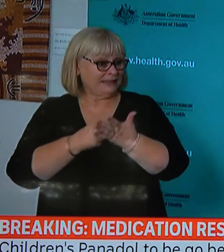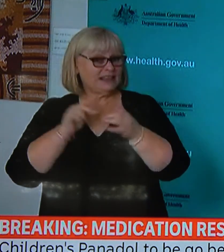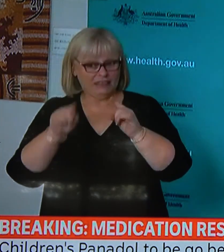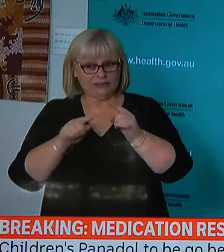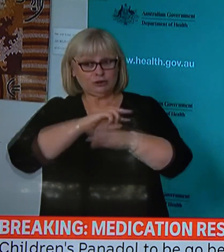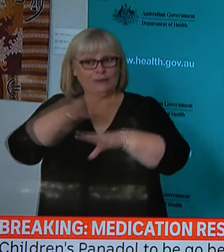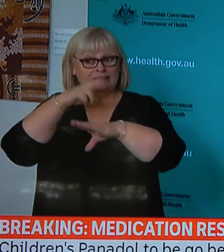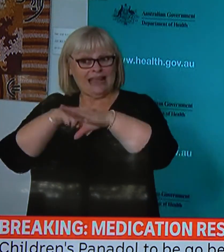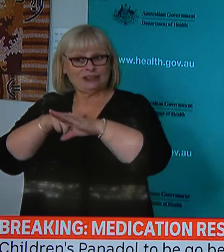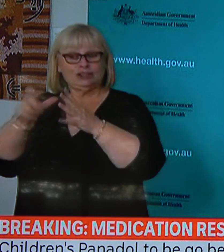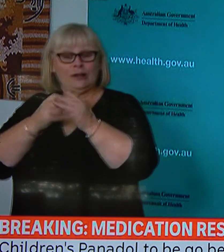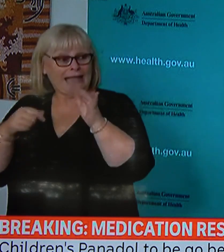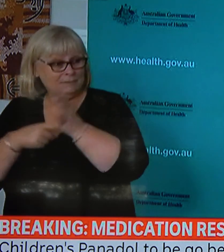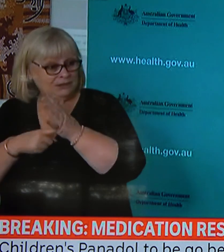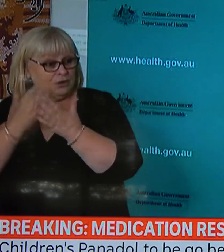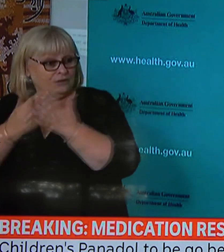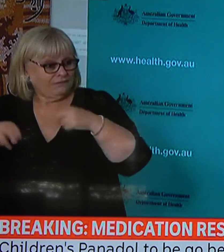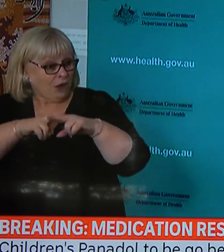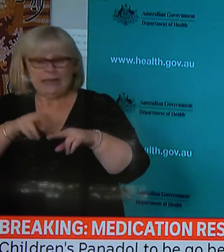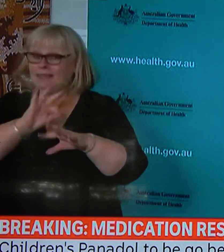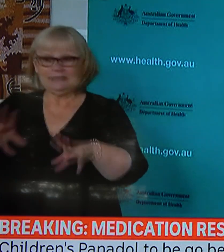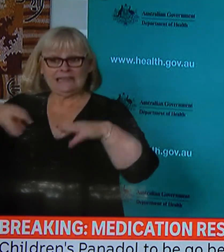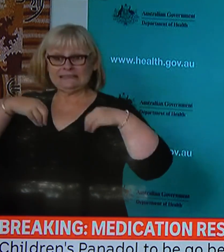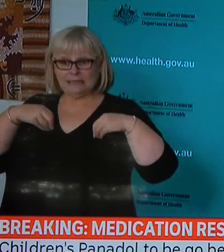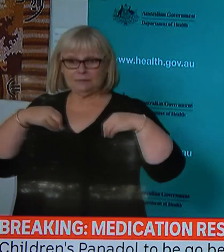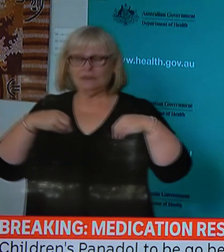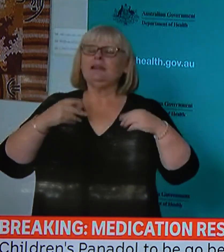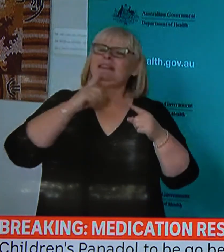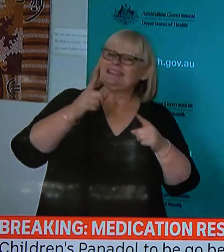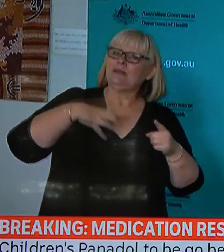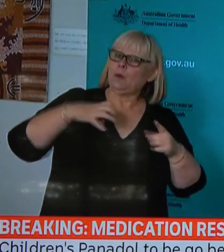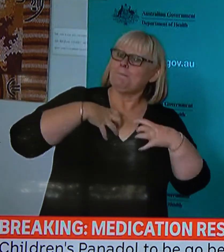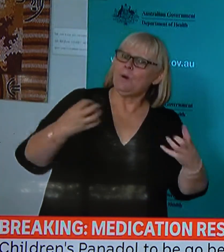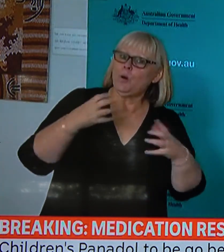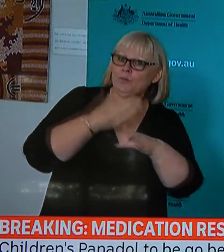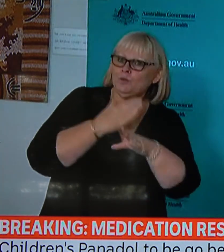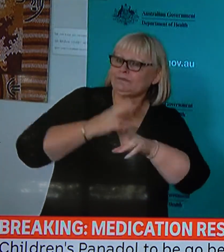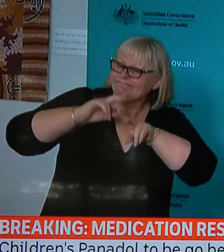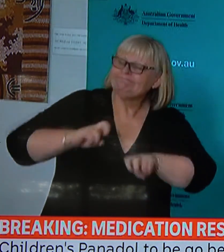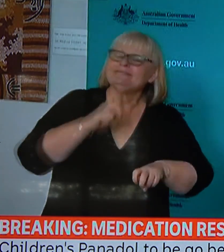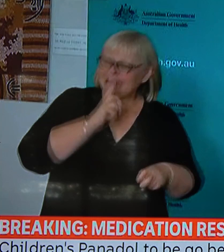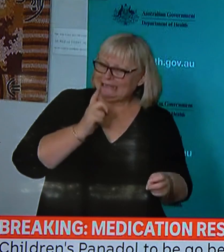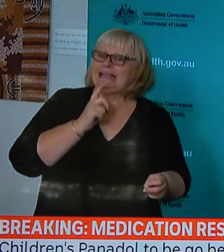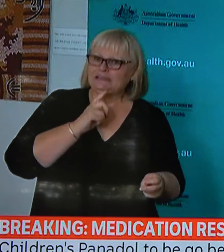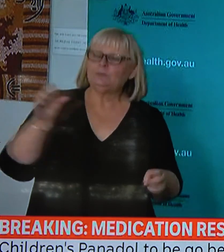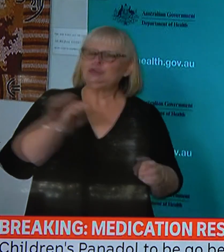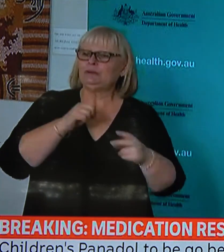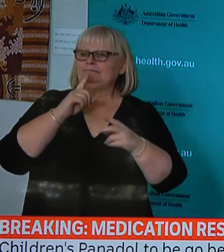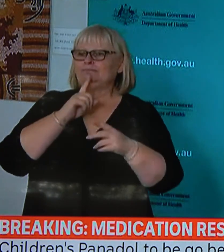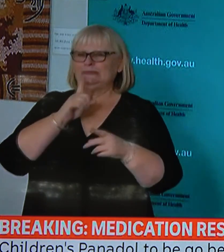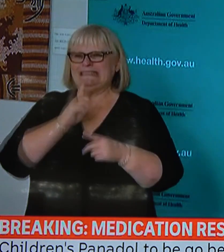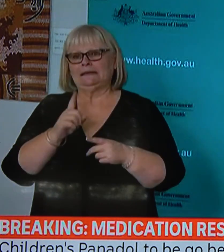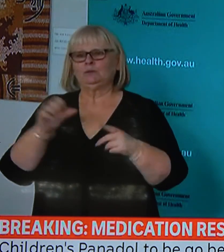have the National Cabinet on Friday, and they didn't accept that, they sent it back for more work? Is that what you're saying? We recommended there should be